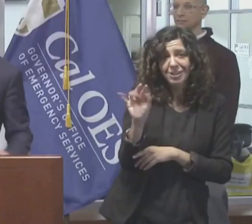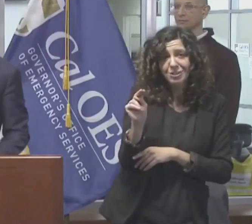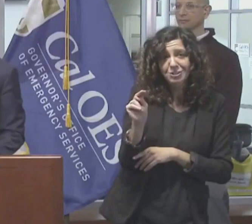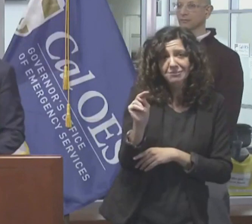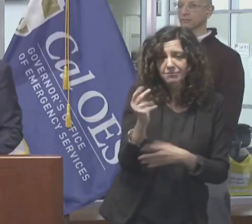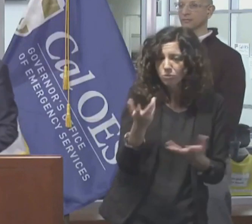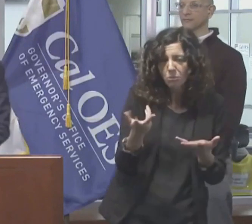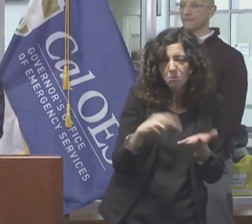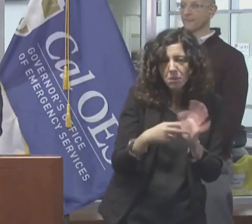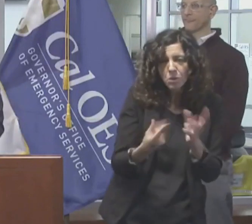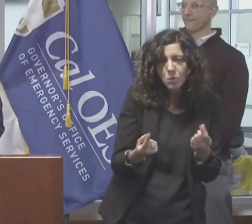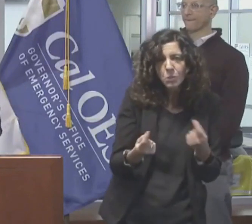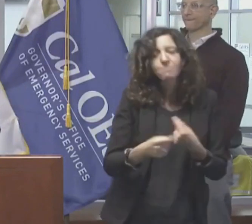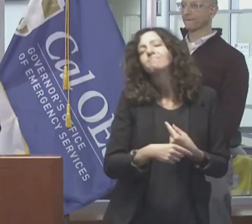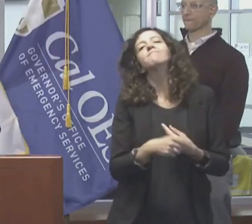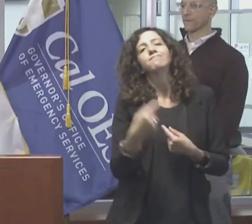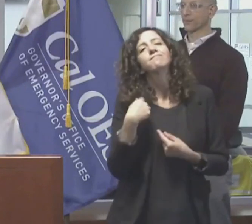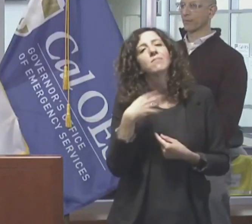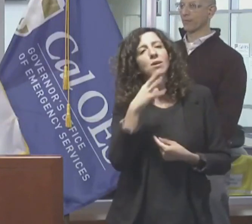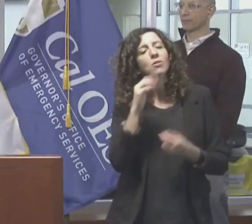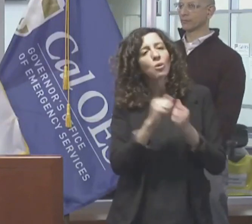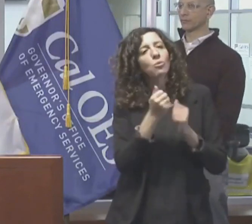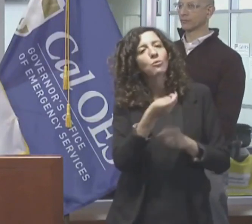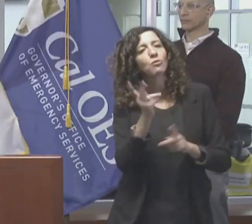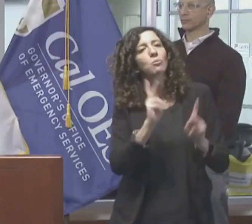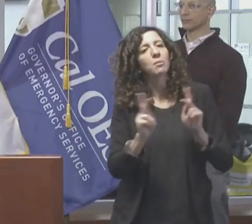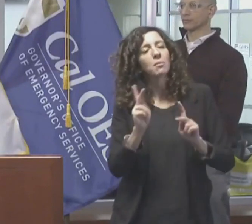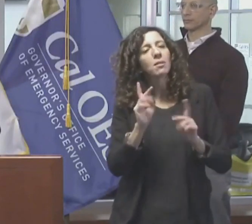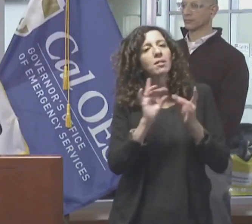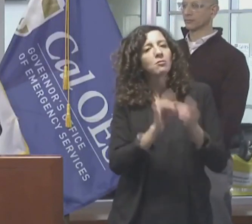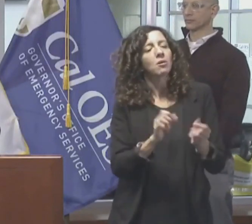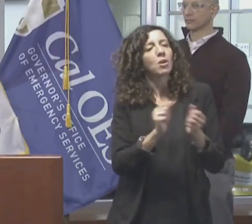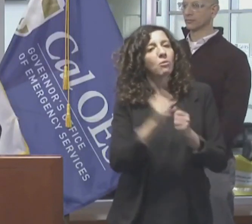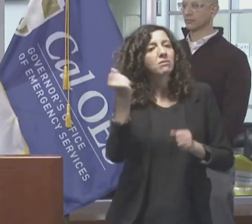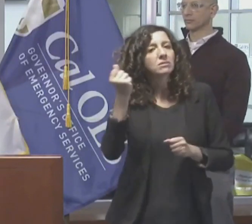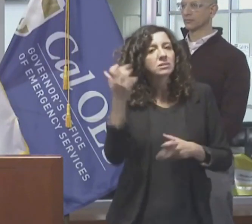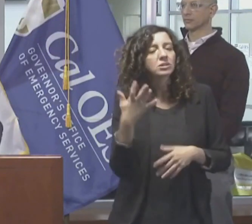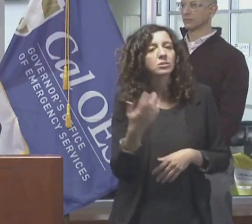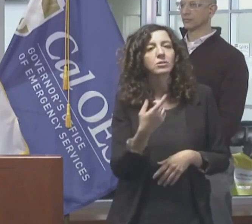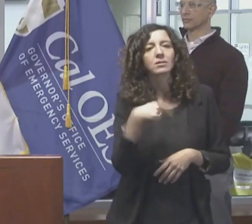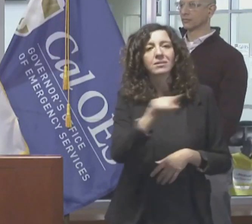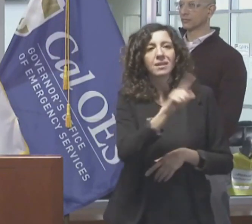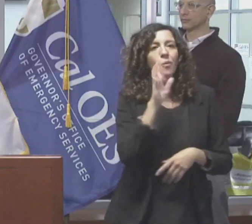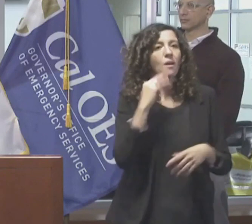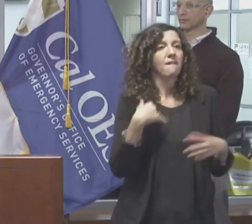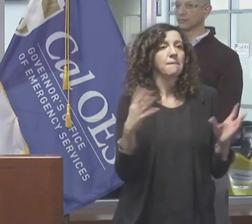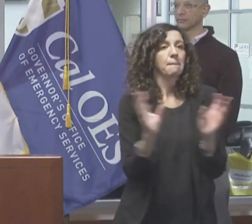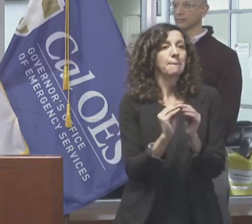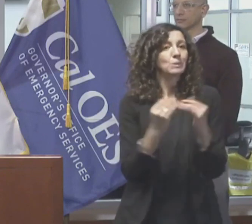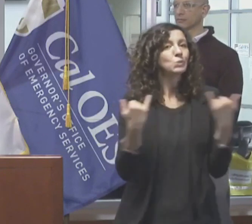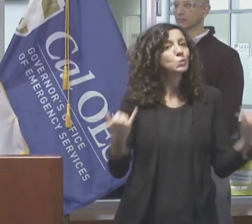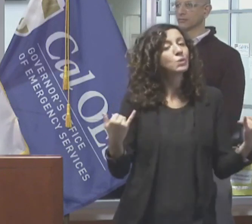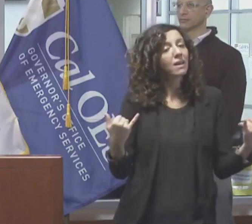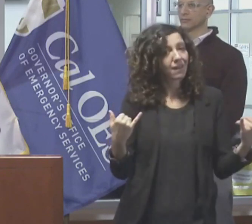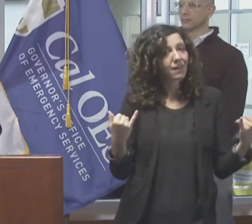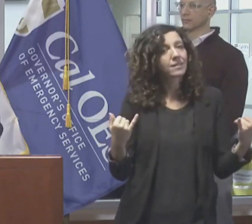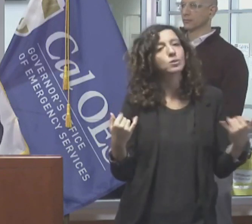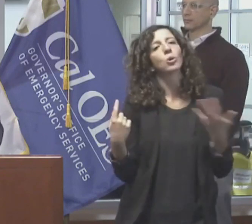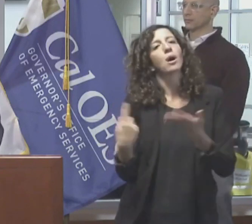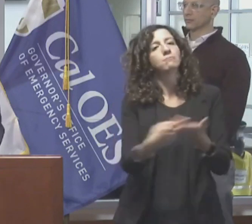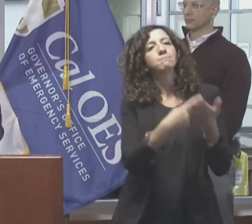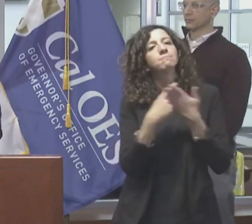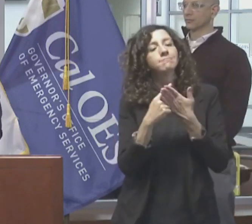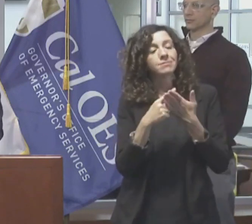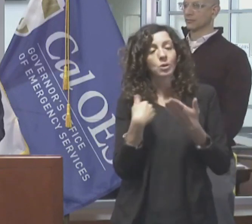chairwoman last night, chairman of a casino, and they are having an all-hands meeting today. We put